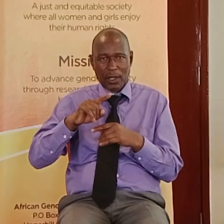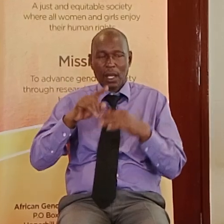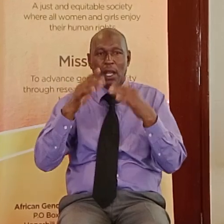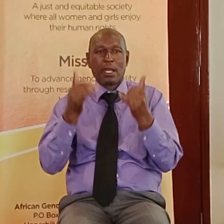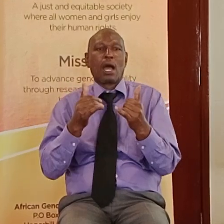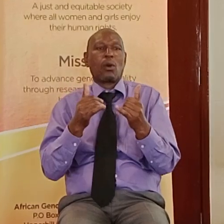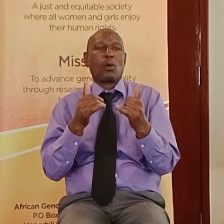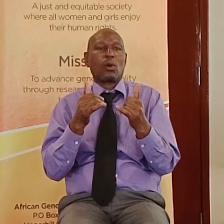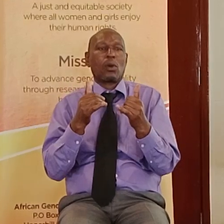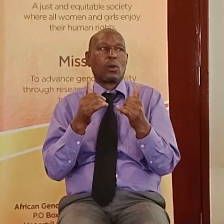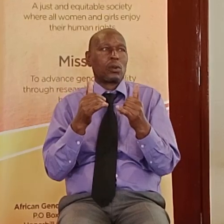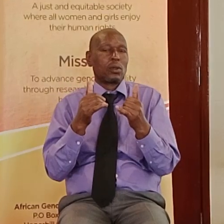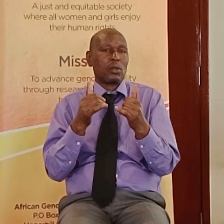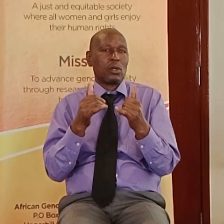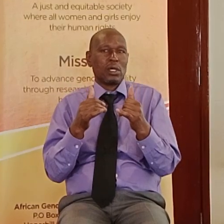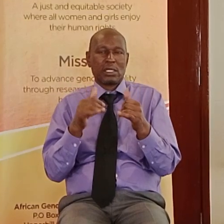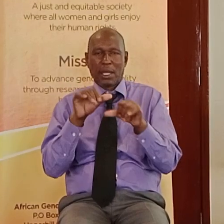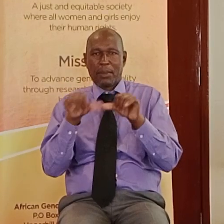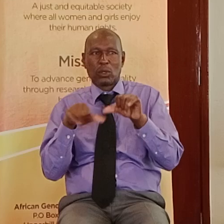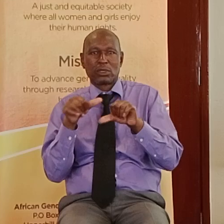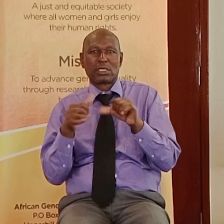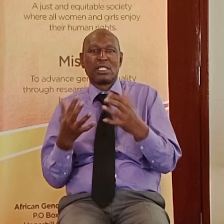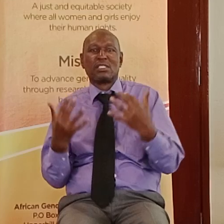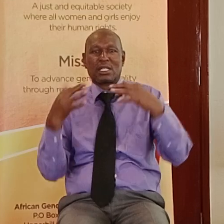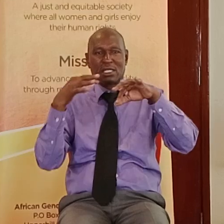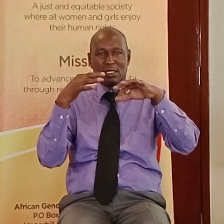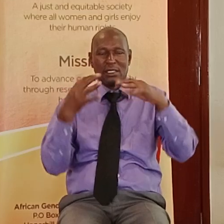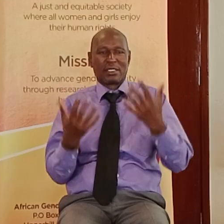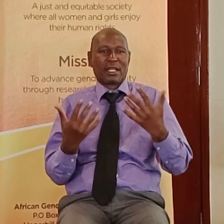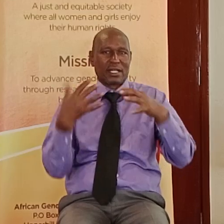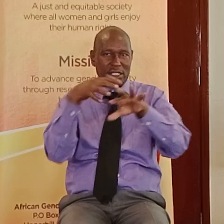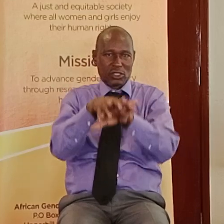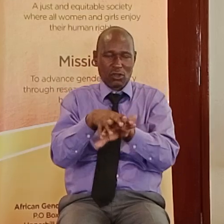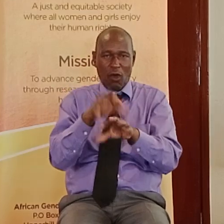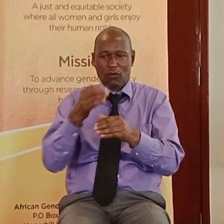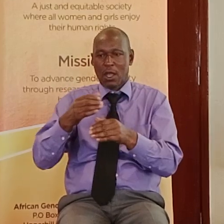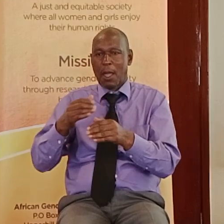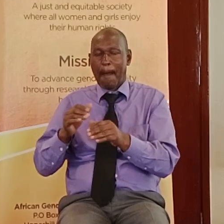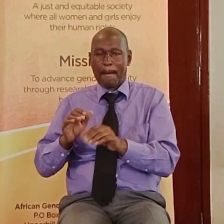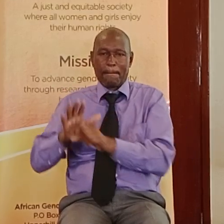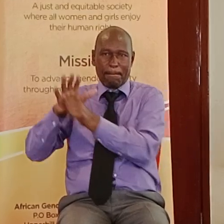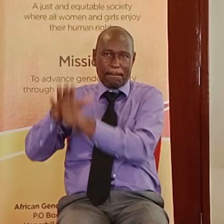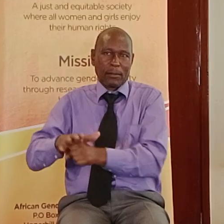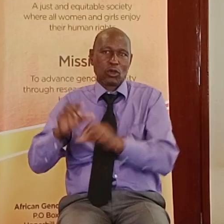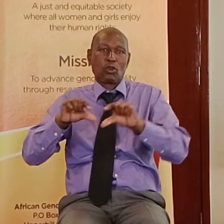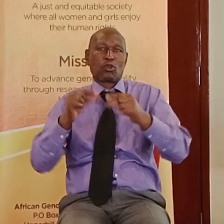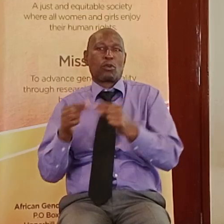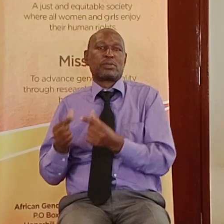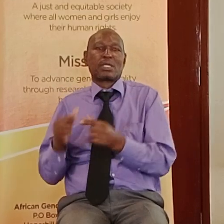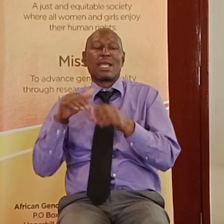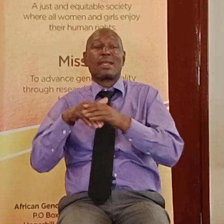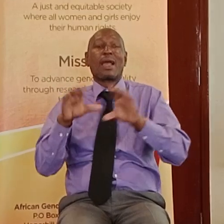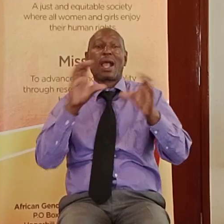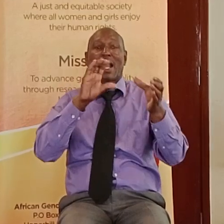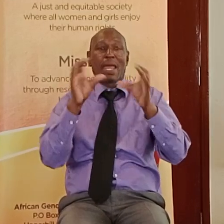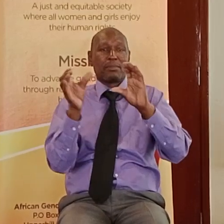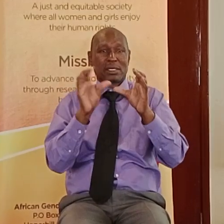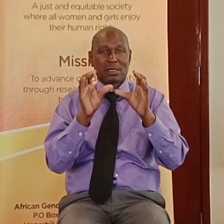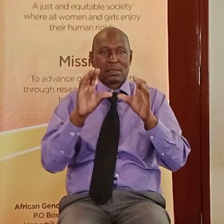of integration of matters of marginalized groups in climate, especially the climate